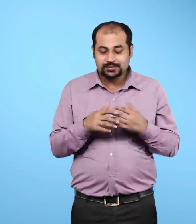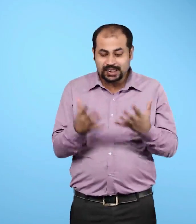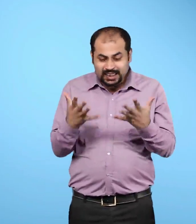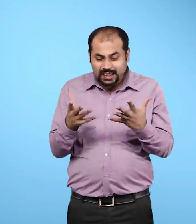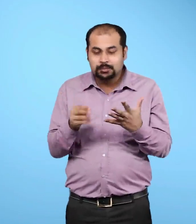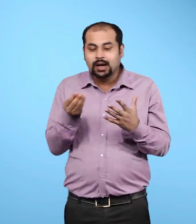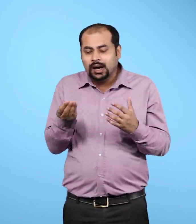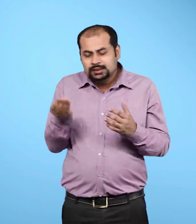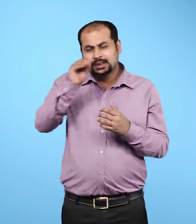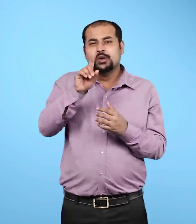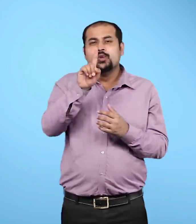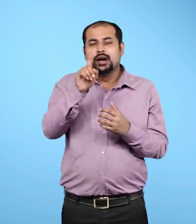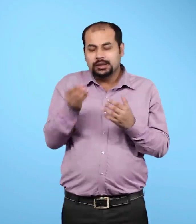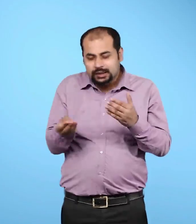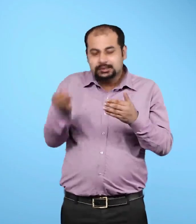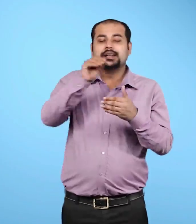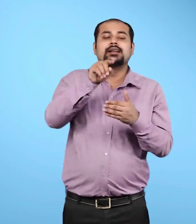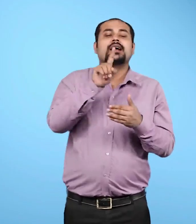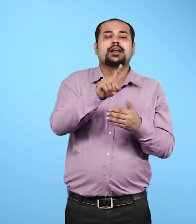So add 1 more to the necklaces.